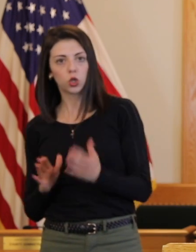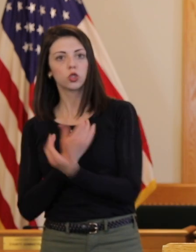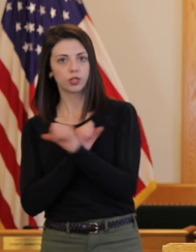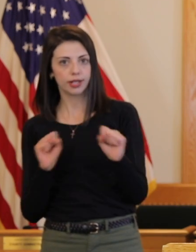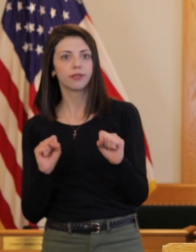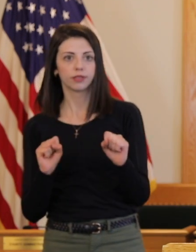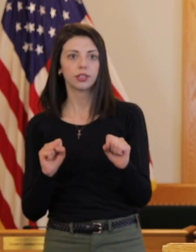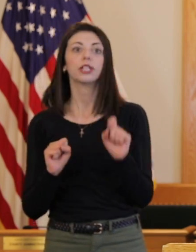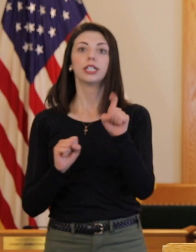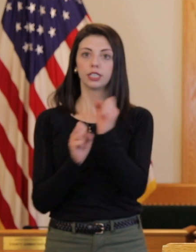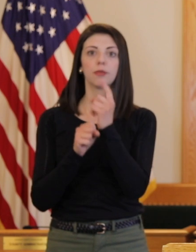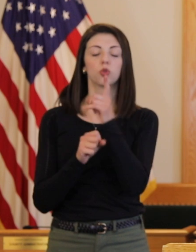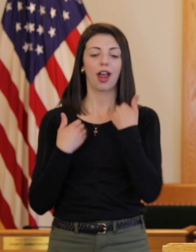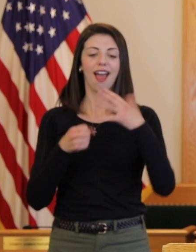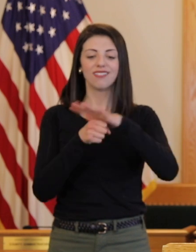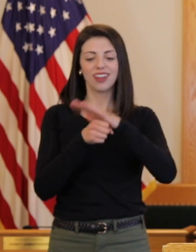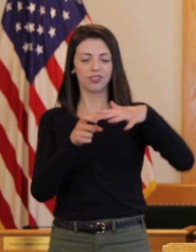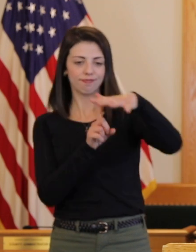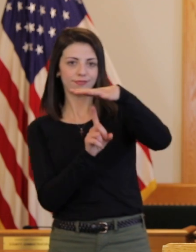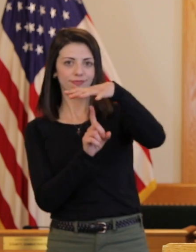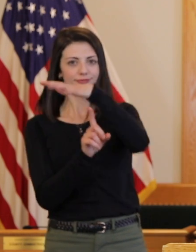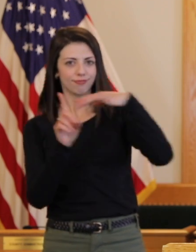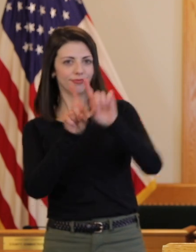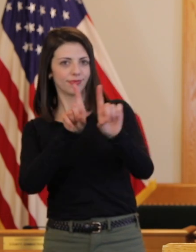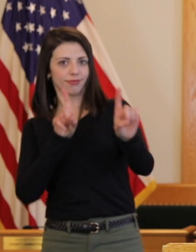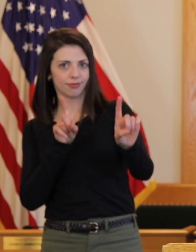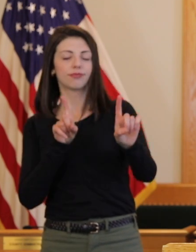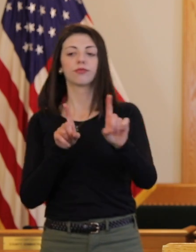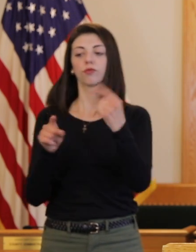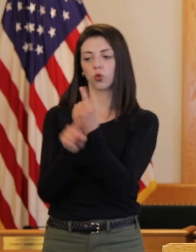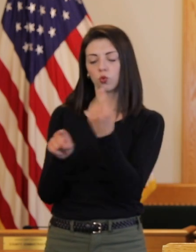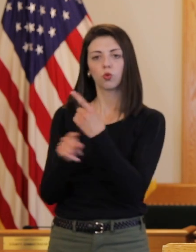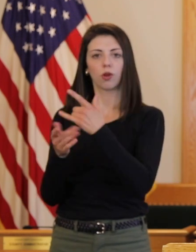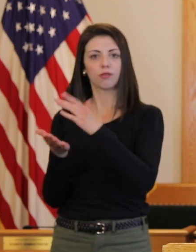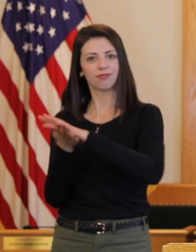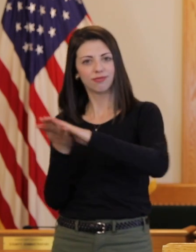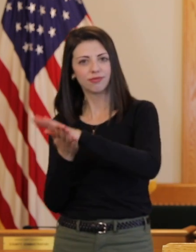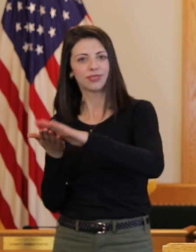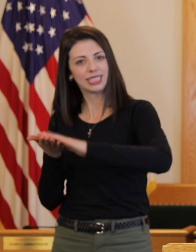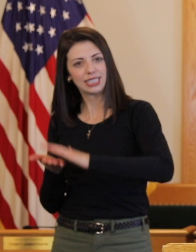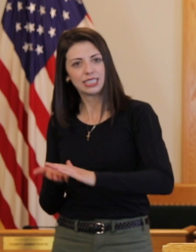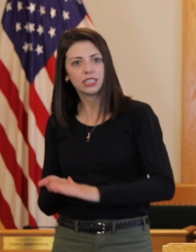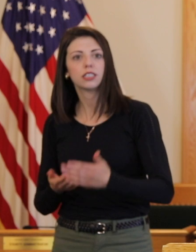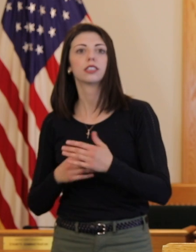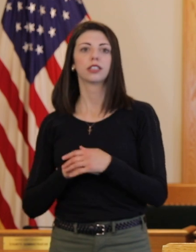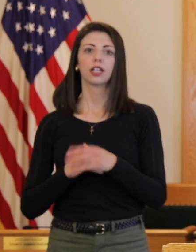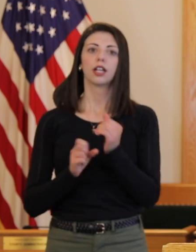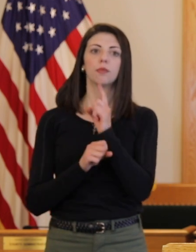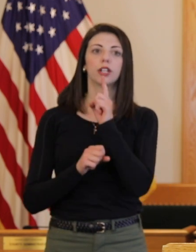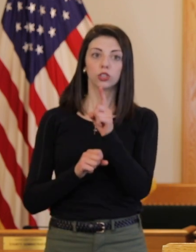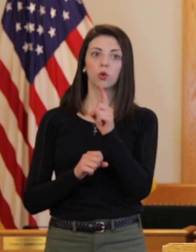among customers and employees, there's proper sanitation, and have a procedure for responding to coronavirus in their place of